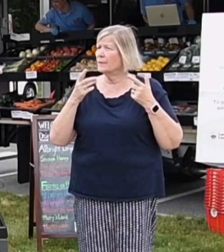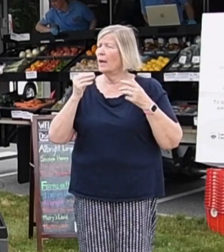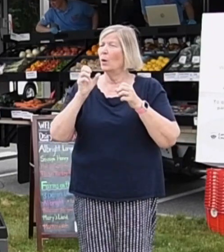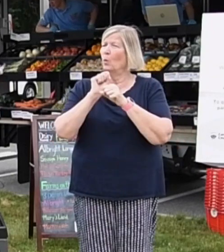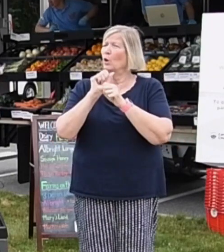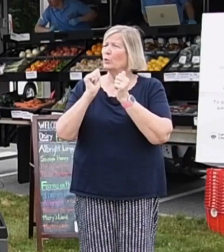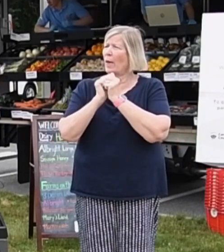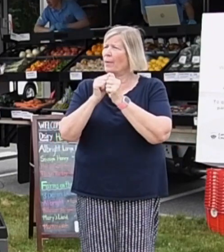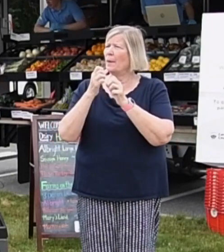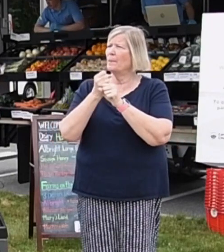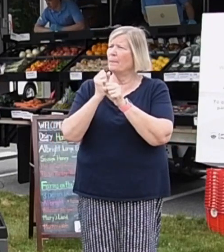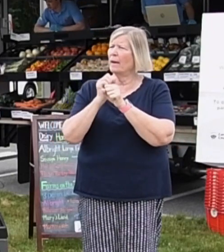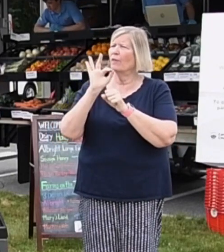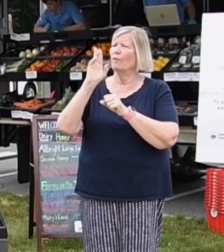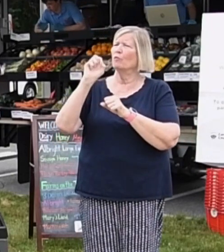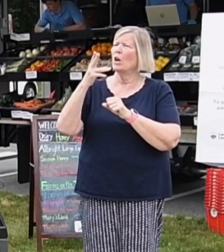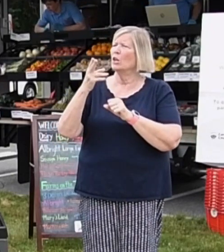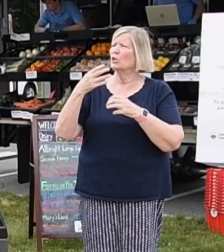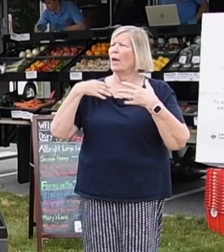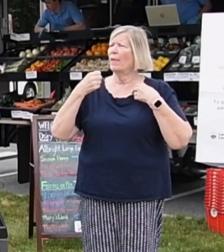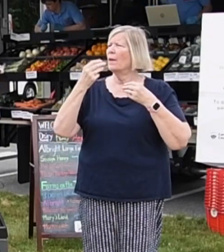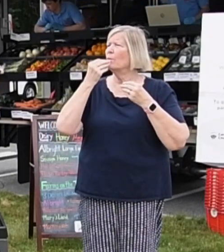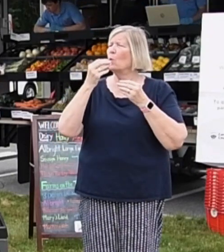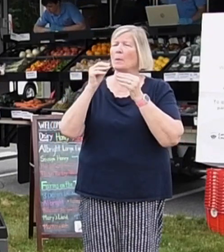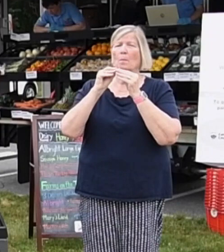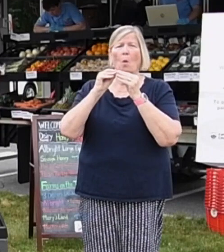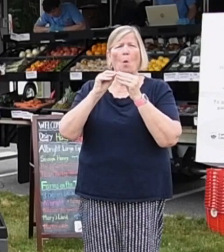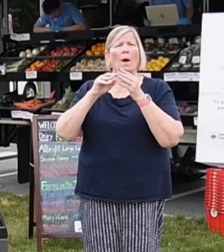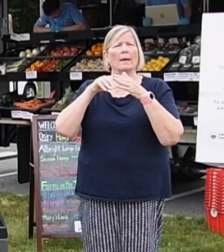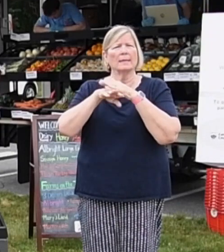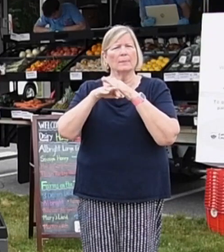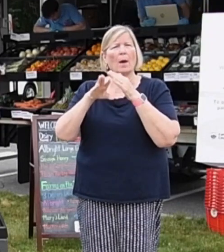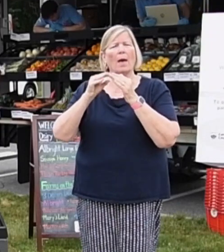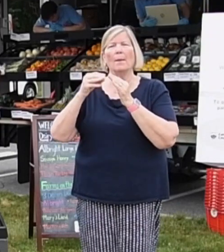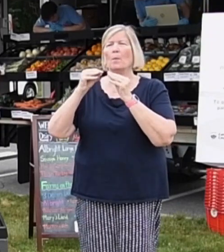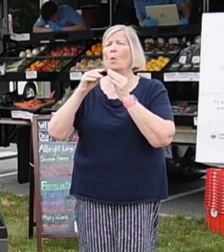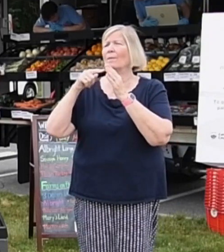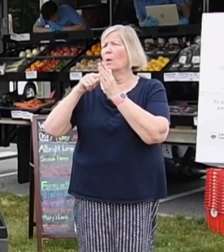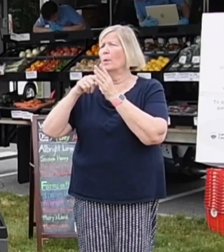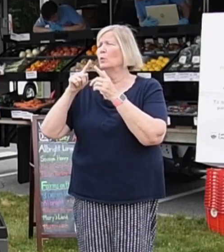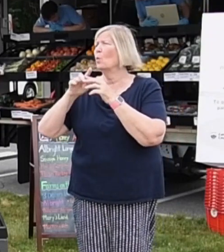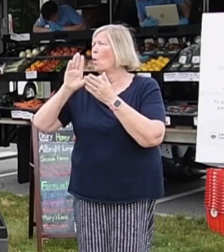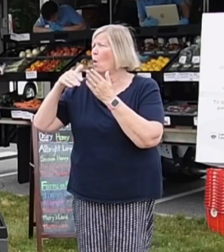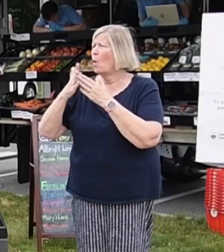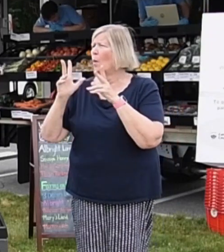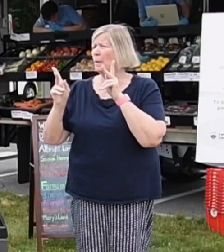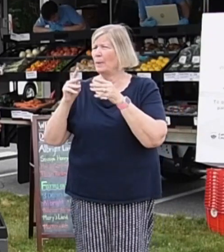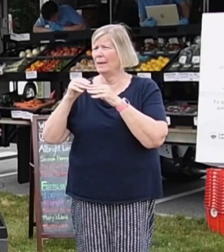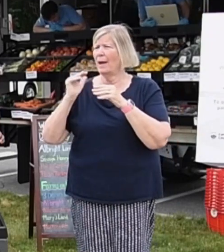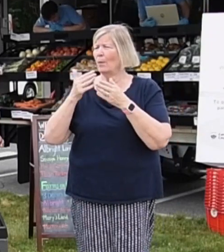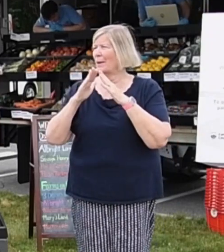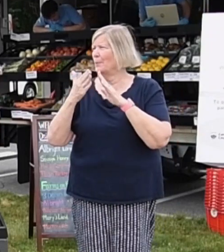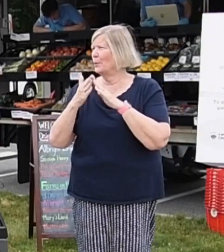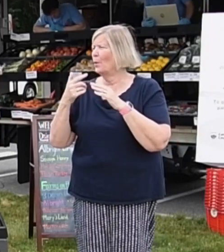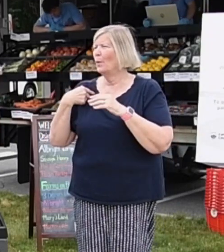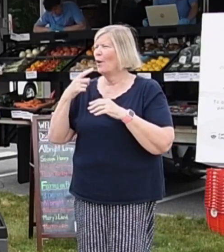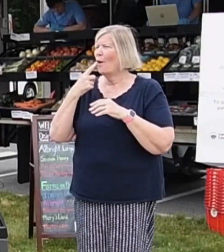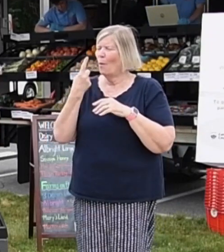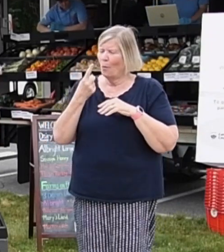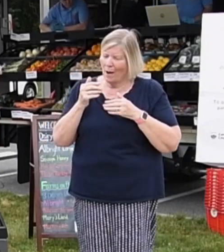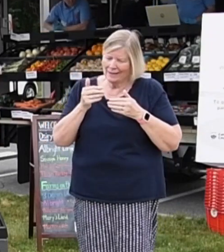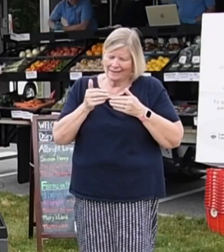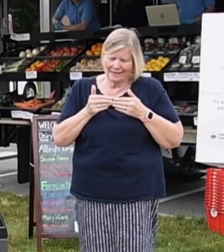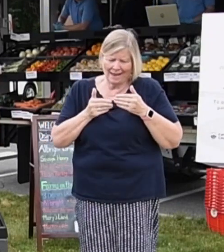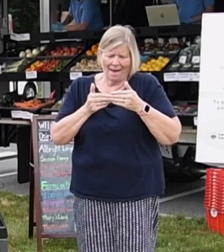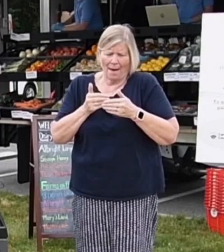to make fresh, healthy food more accessible and affordable to everyone in our community, we are one step closer